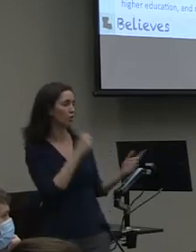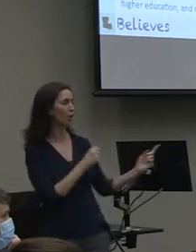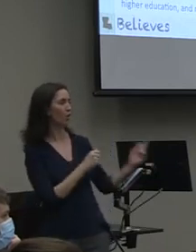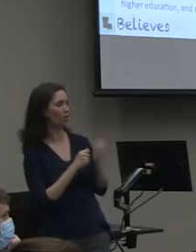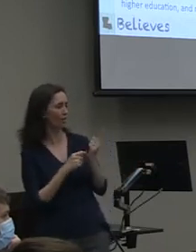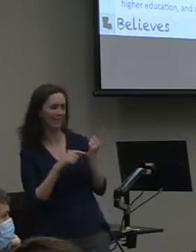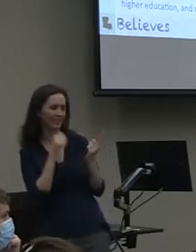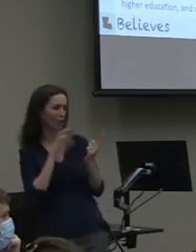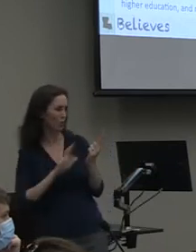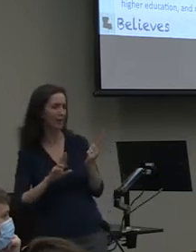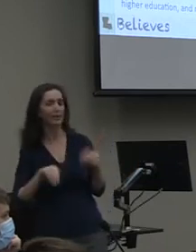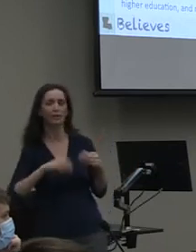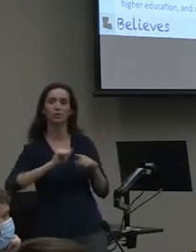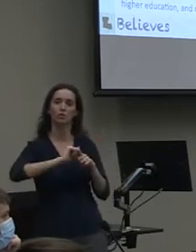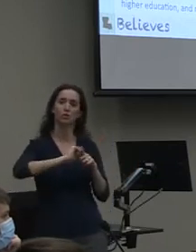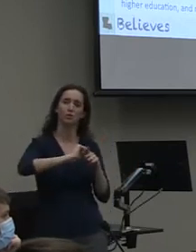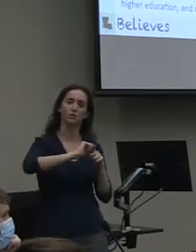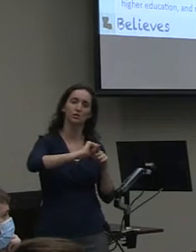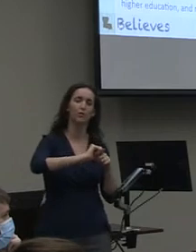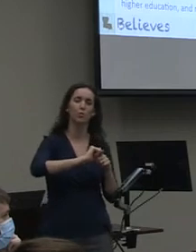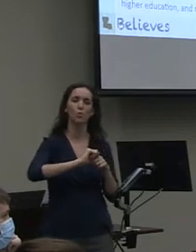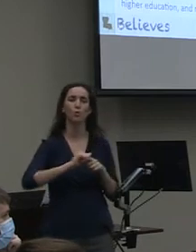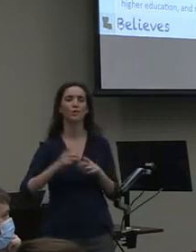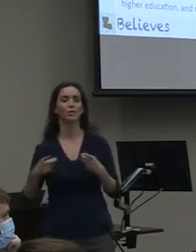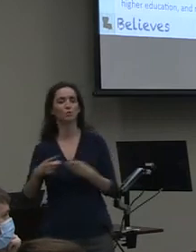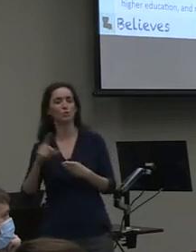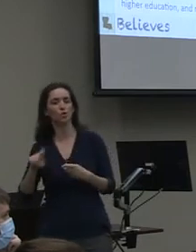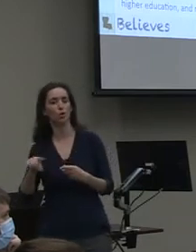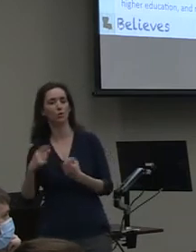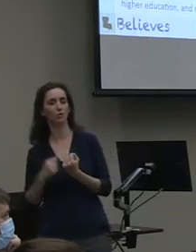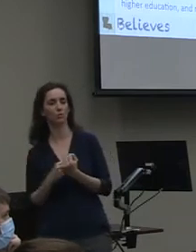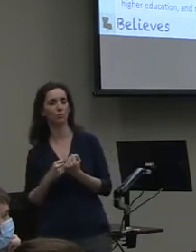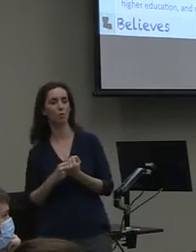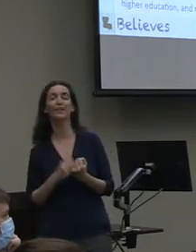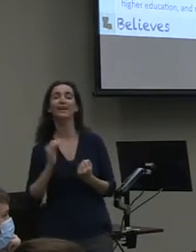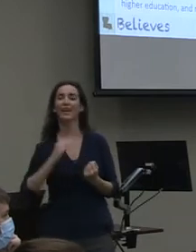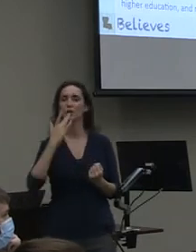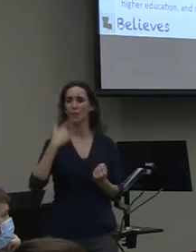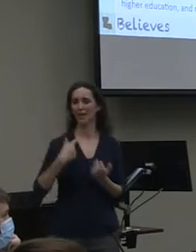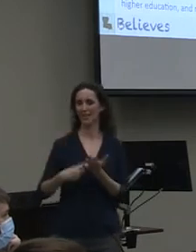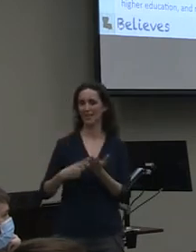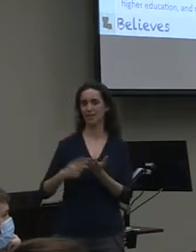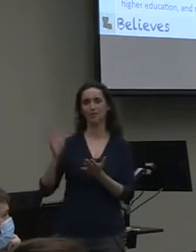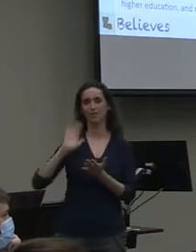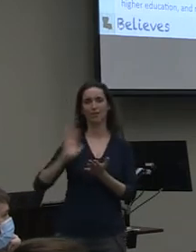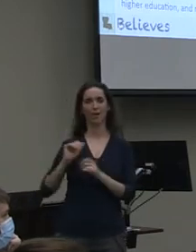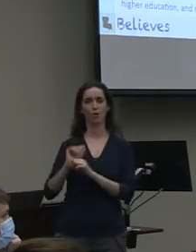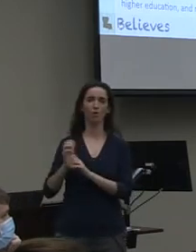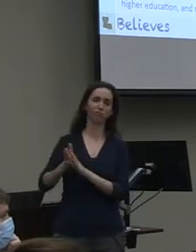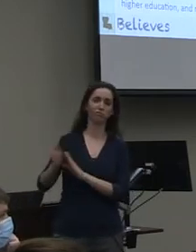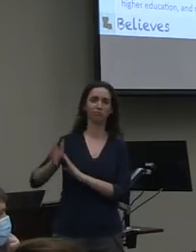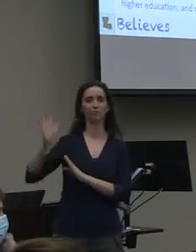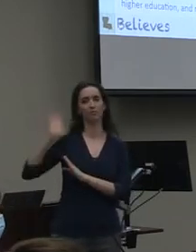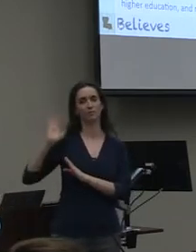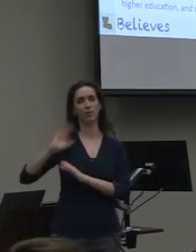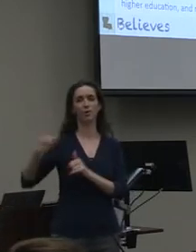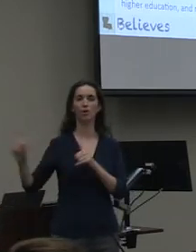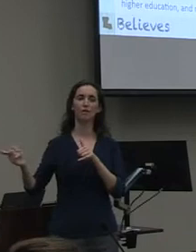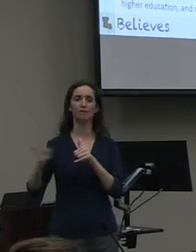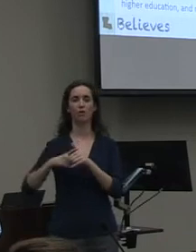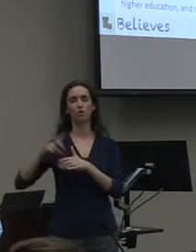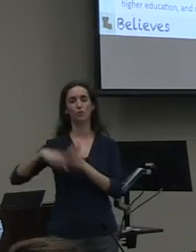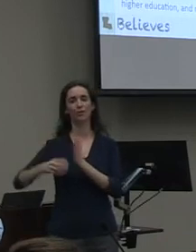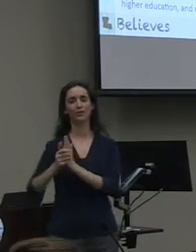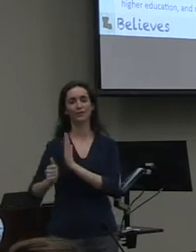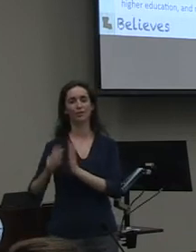constantly provide that training. And that's the only reason I bring up that branch of work that we did from the original